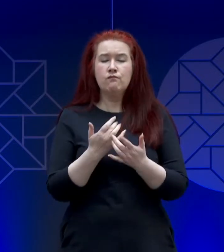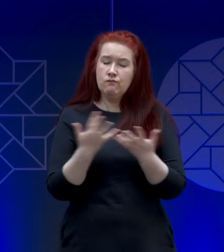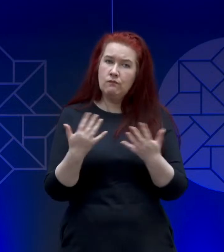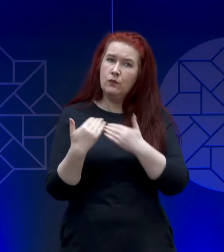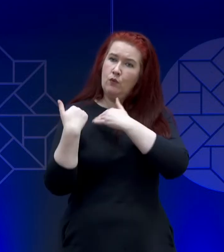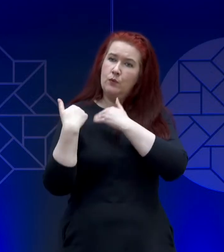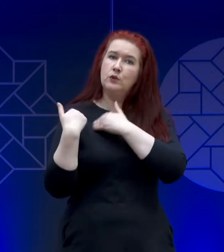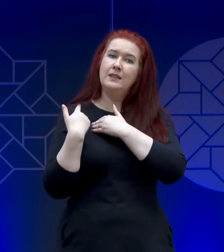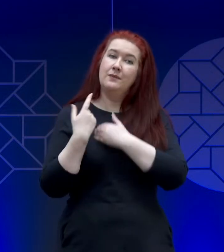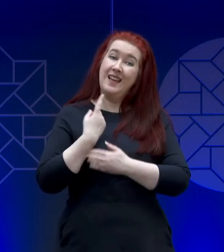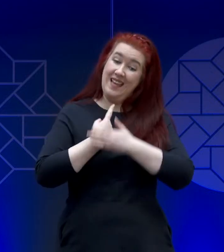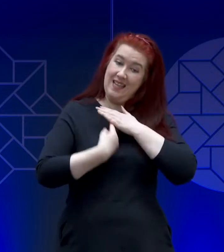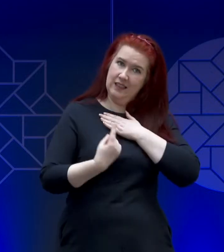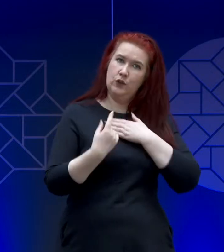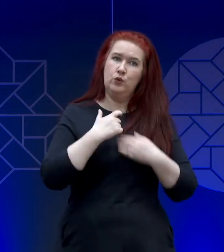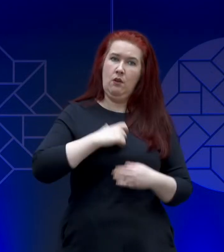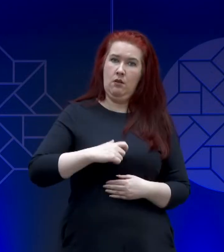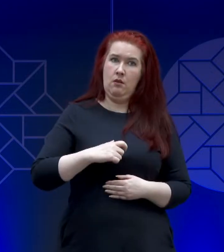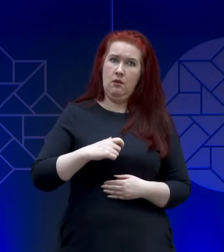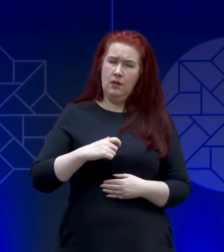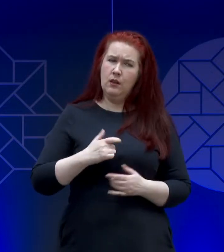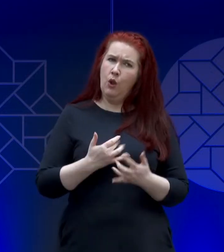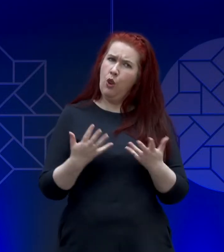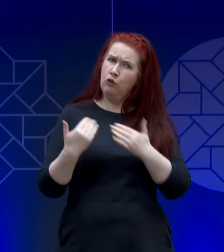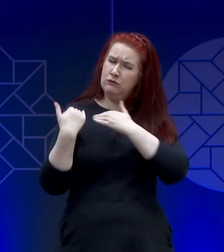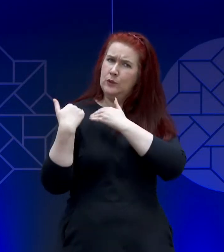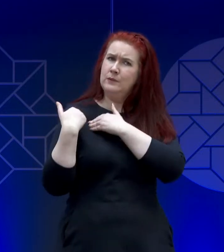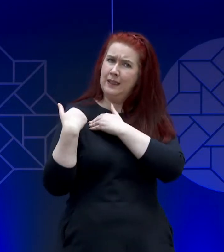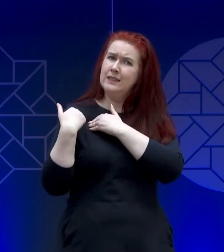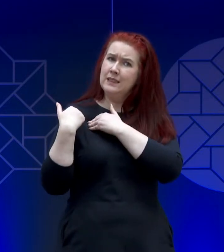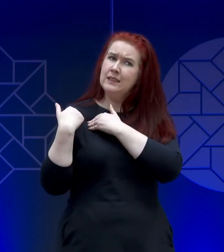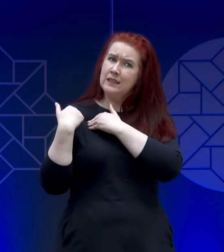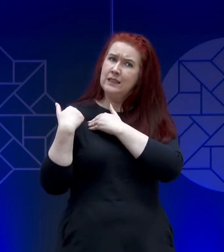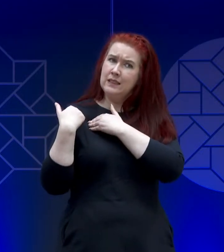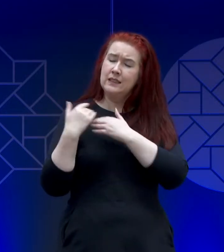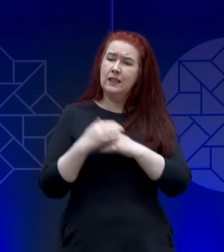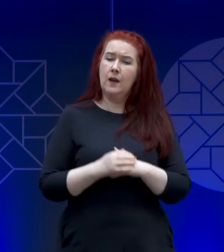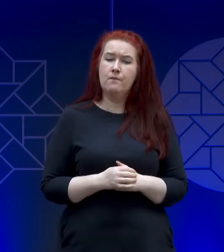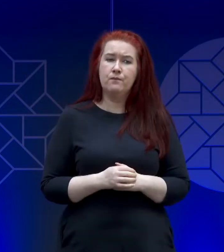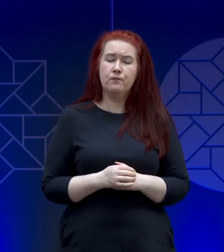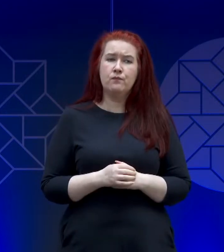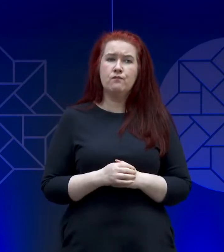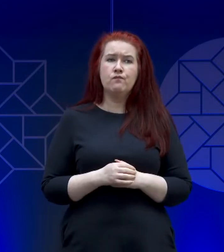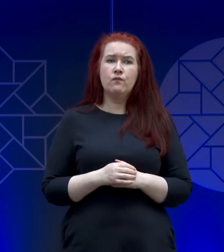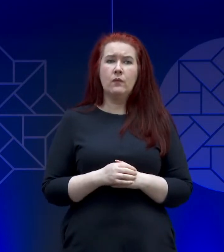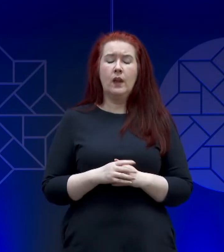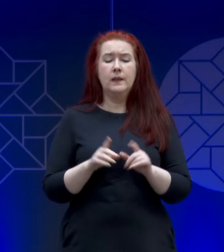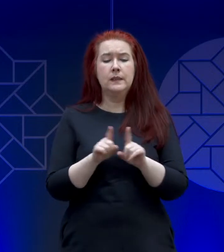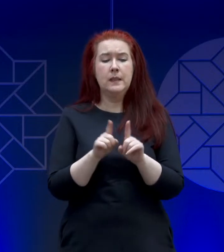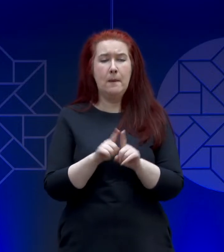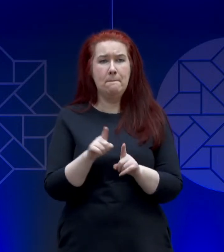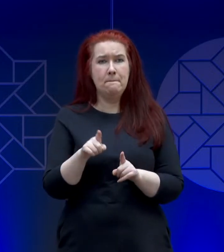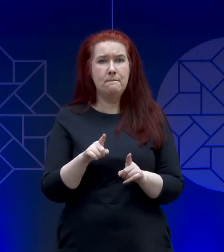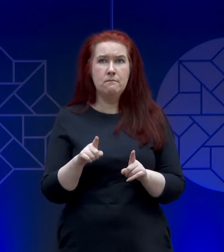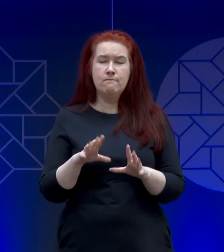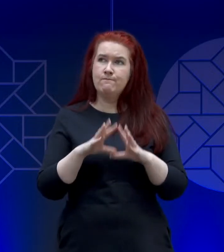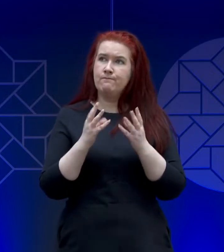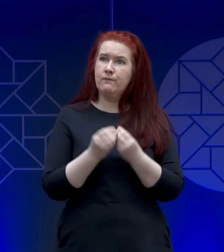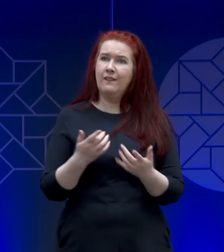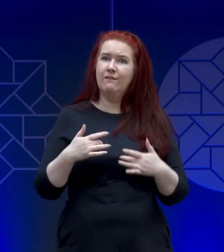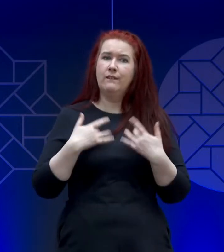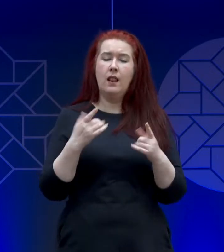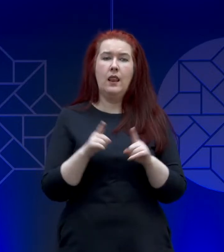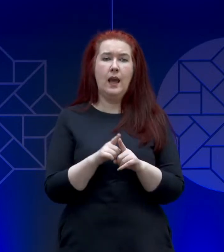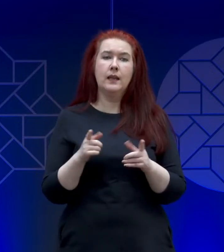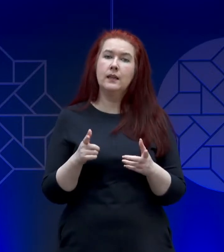on individuals as patients. Aligned to that is that whole nature of feeling sometimes that they're